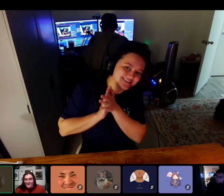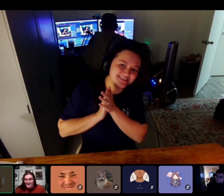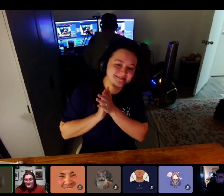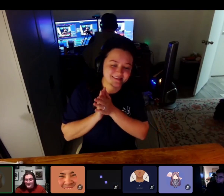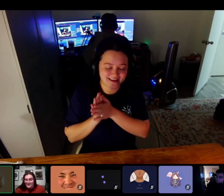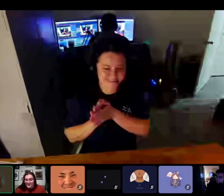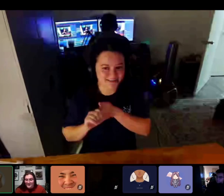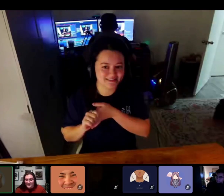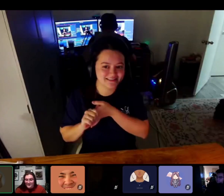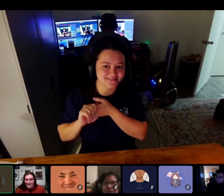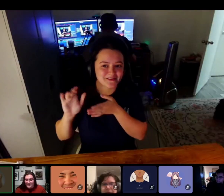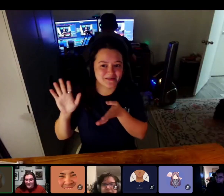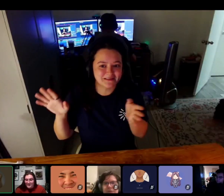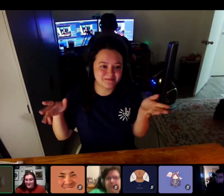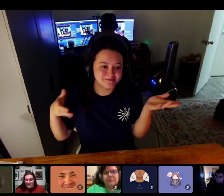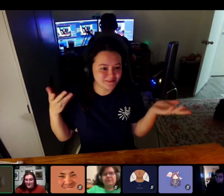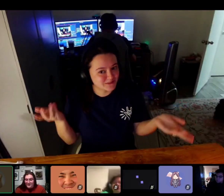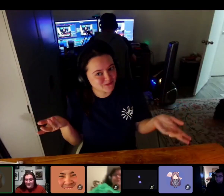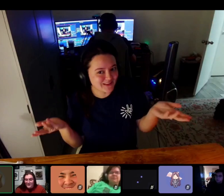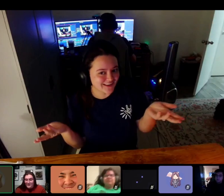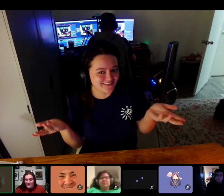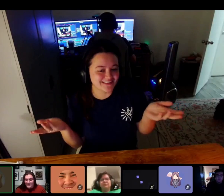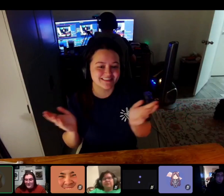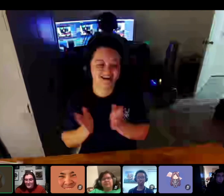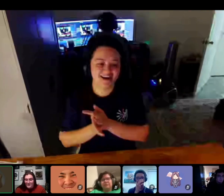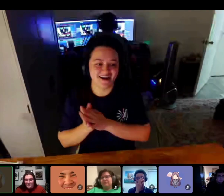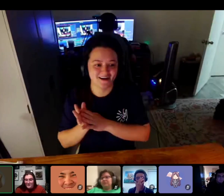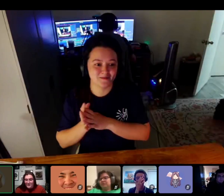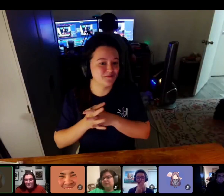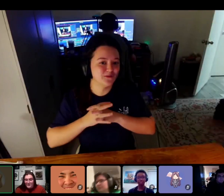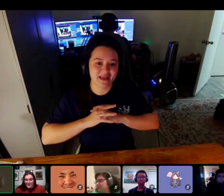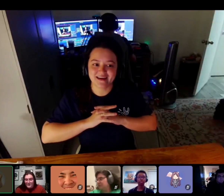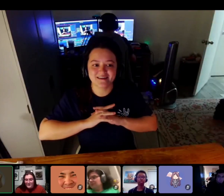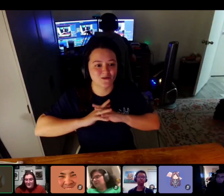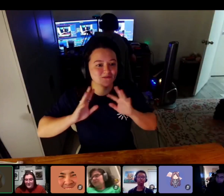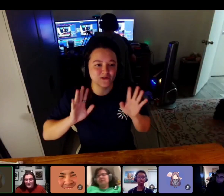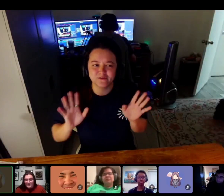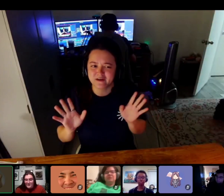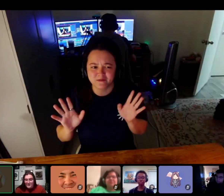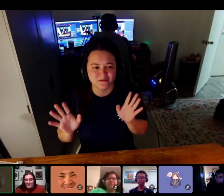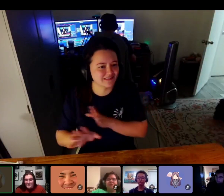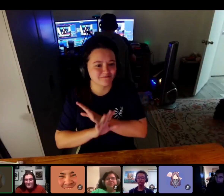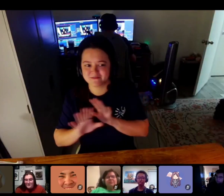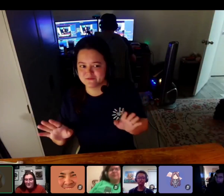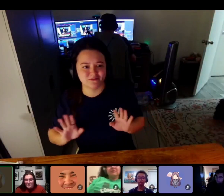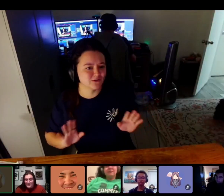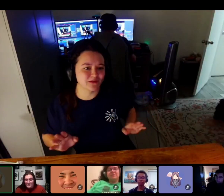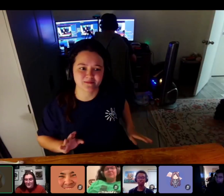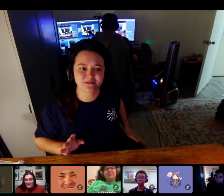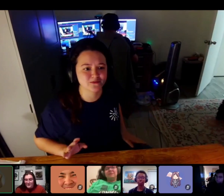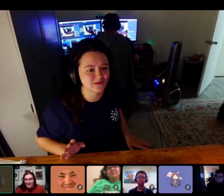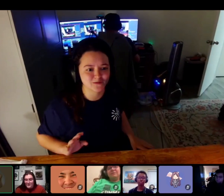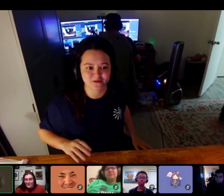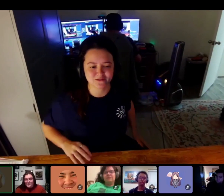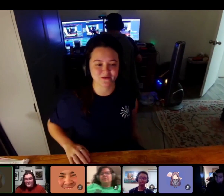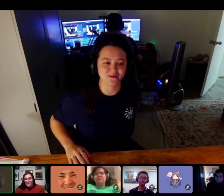because ASL is a very visual language. If you can't or don't feel comfortable with it, feel absolutely no pressure at all.